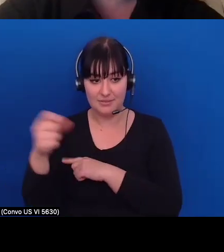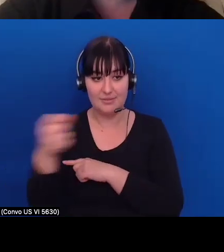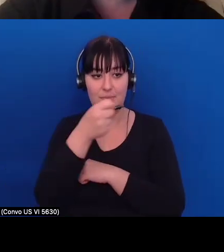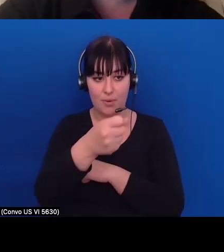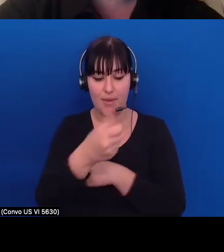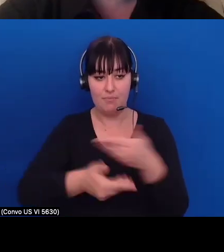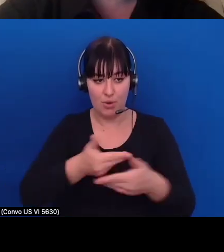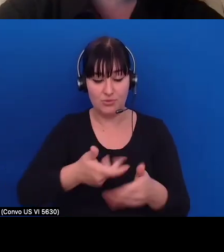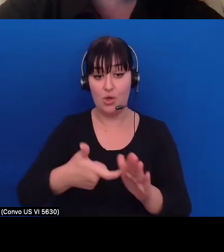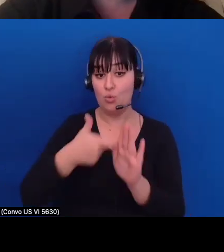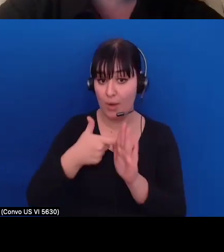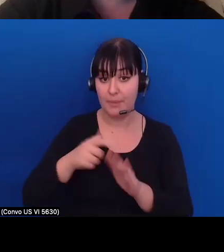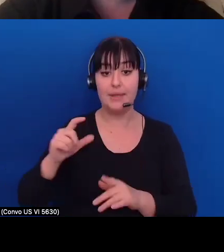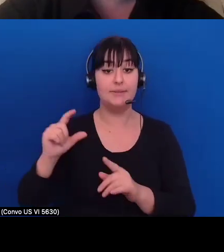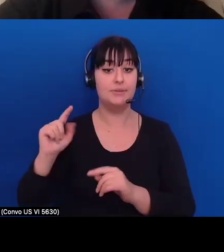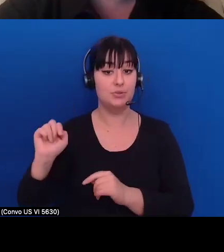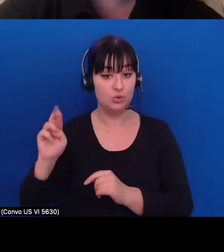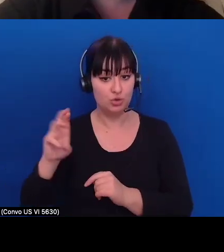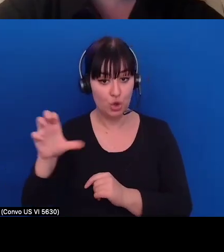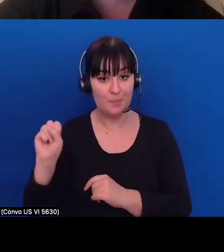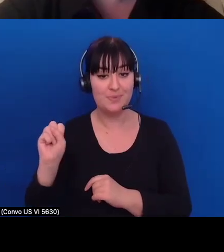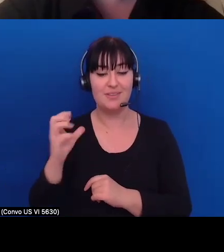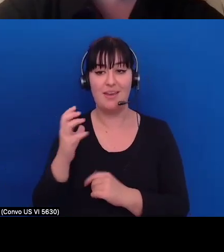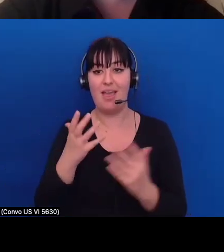the terms, and the grounds for removal.